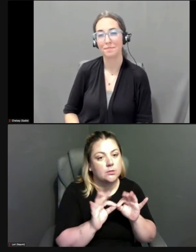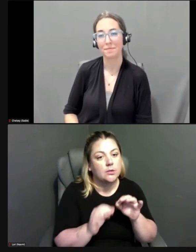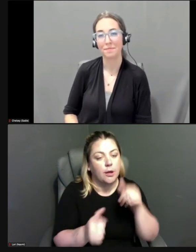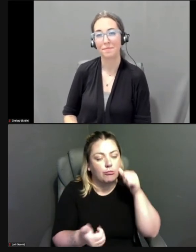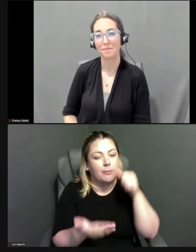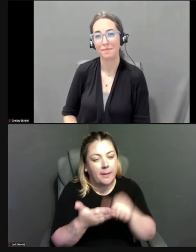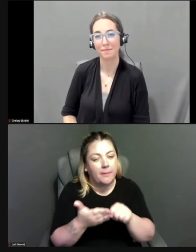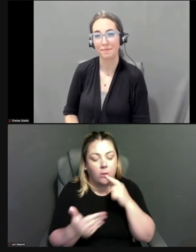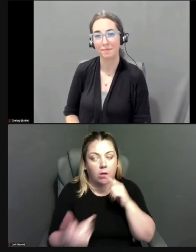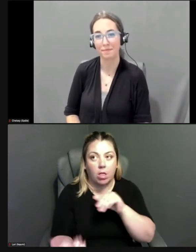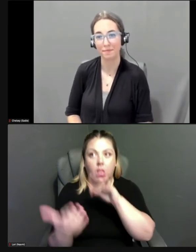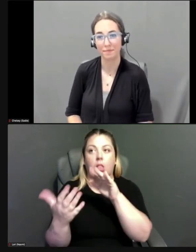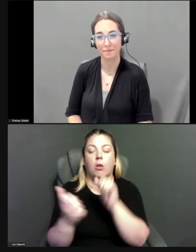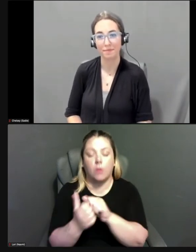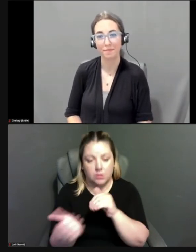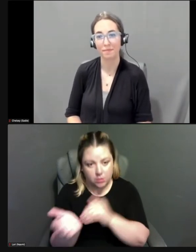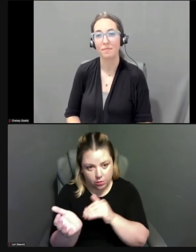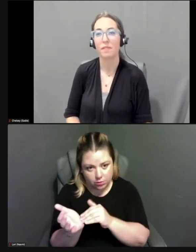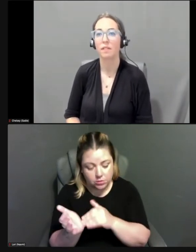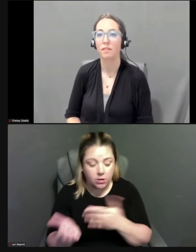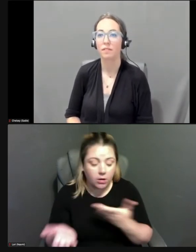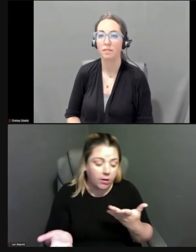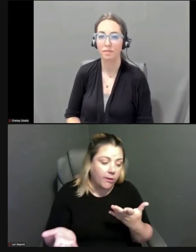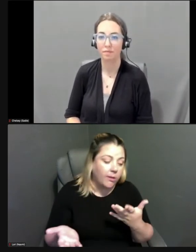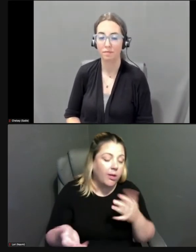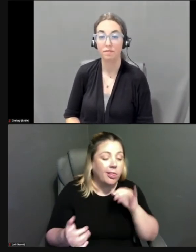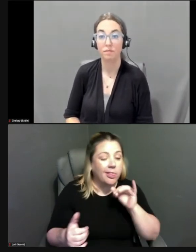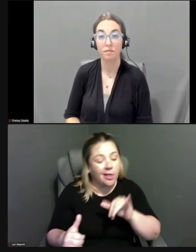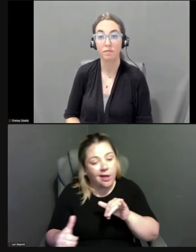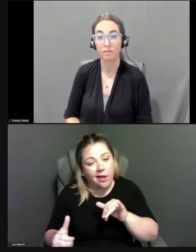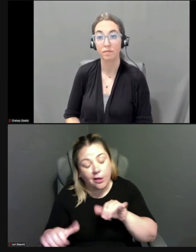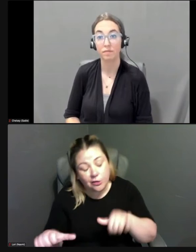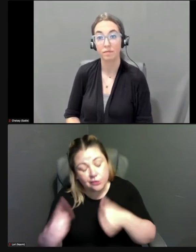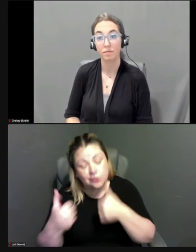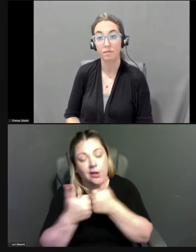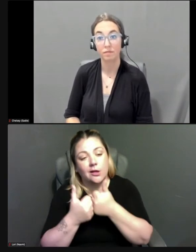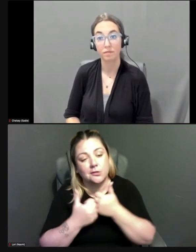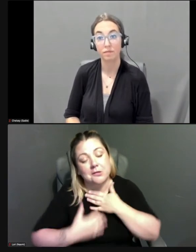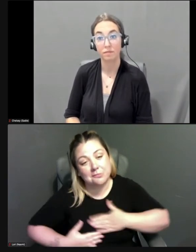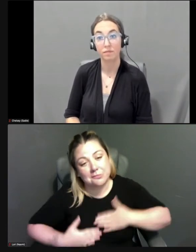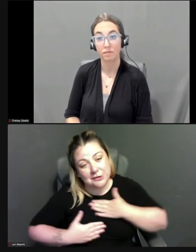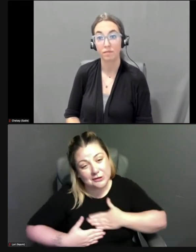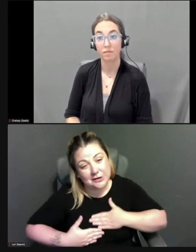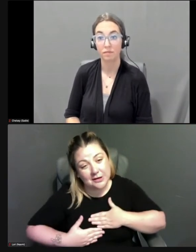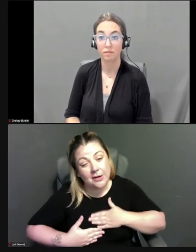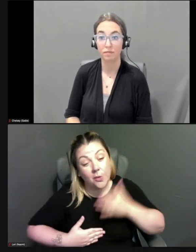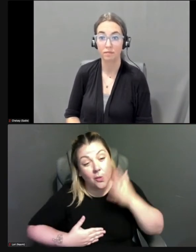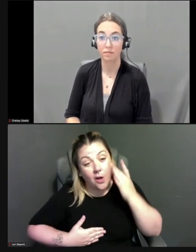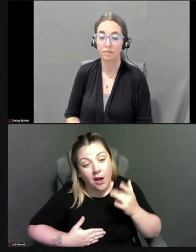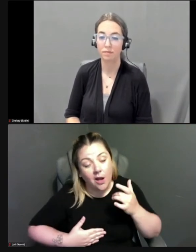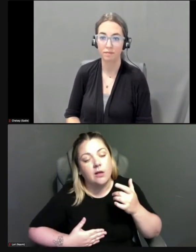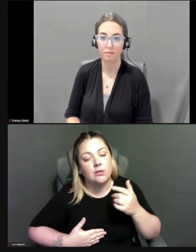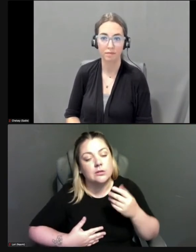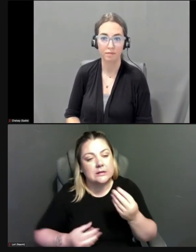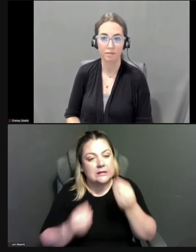fact that I've had those challenges, because it's a great reminder of why we do this work, but